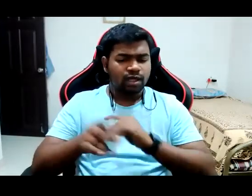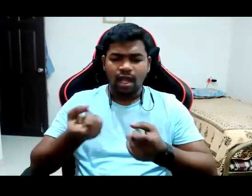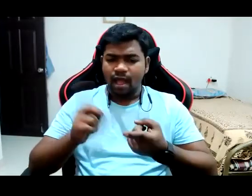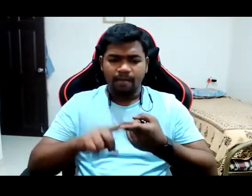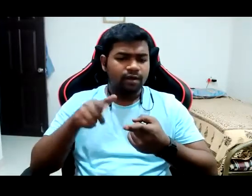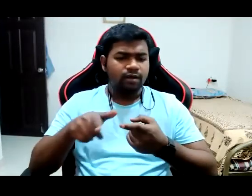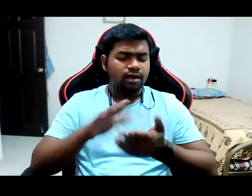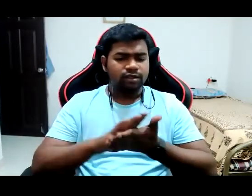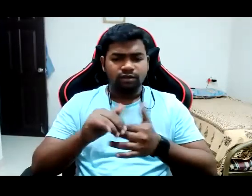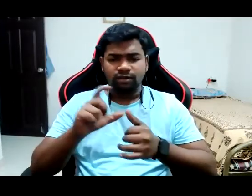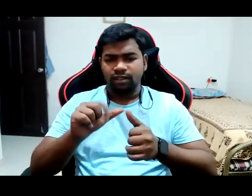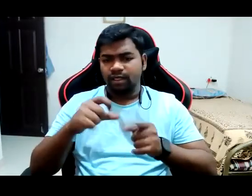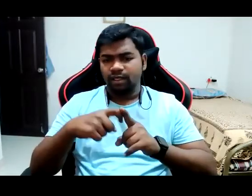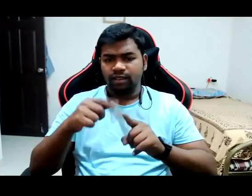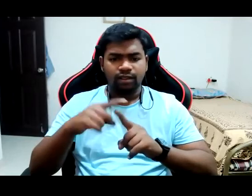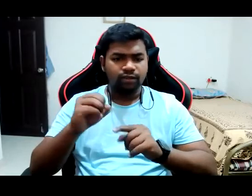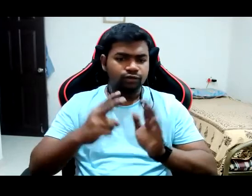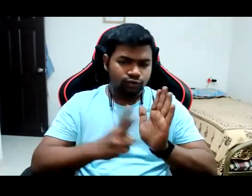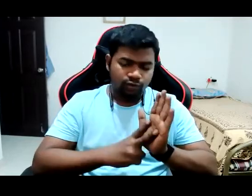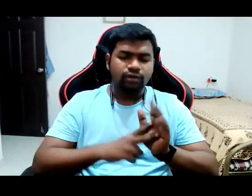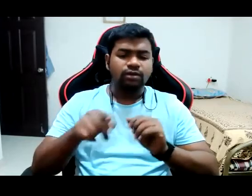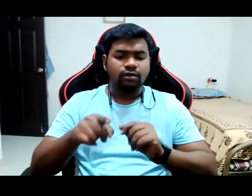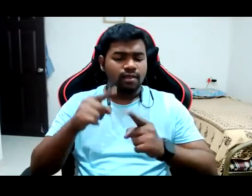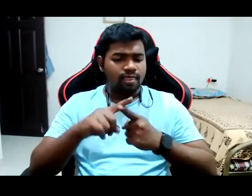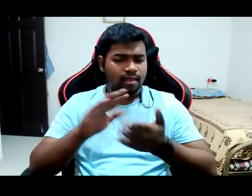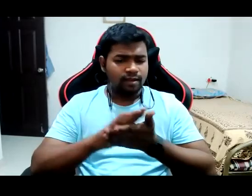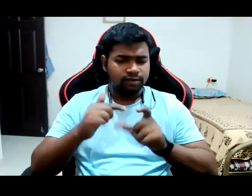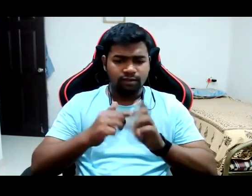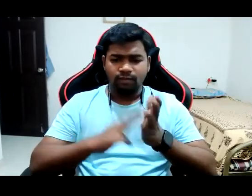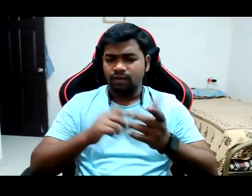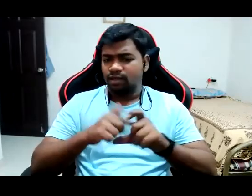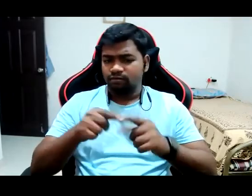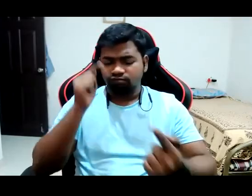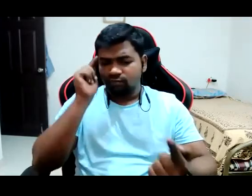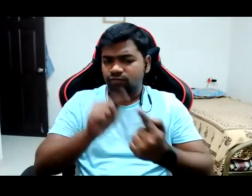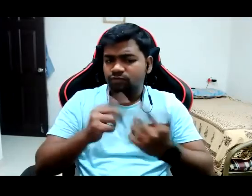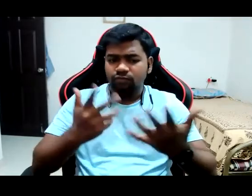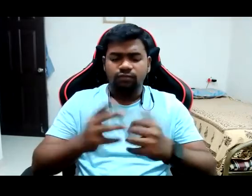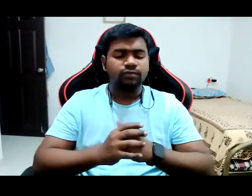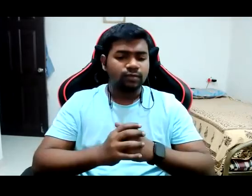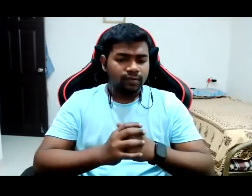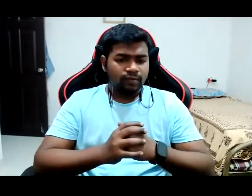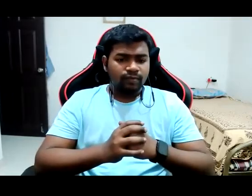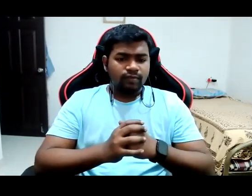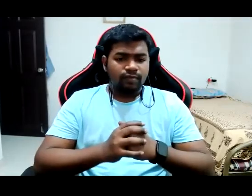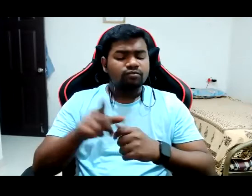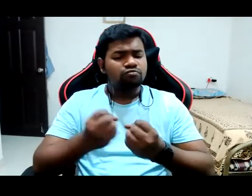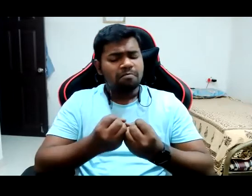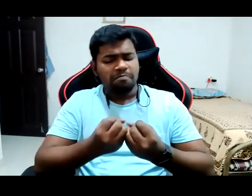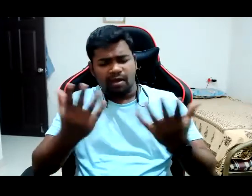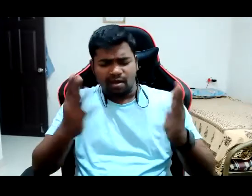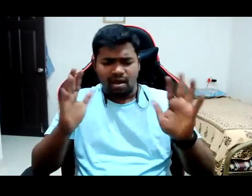hackathon as far as the team formation is concerned. Now, there are no limits on the team formation. So a team can have as many or as